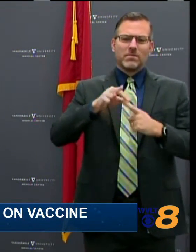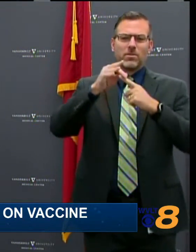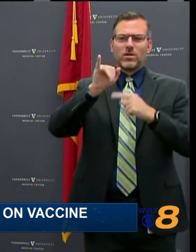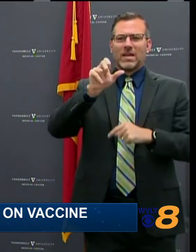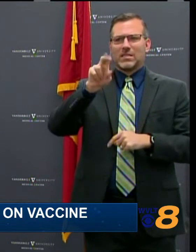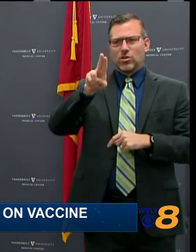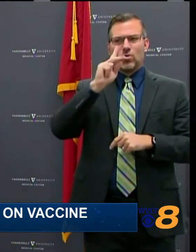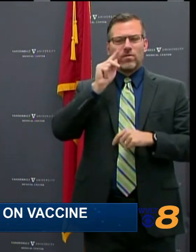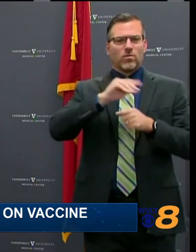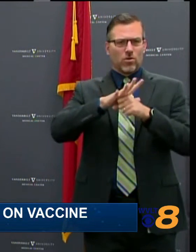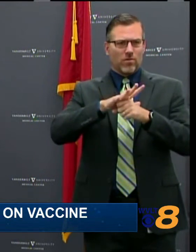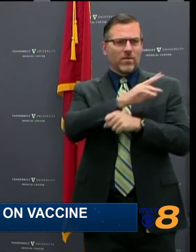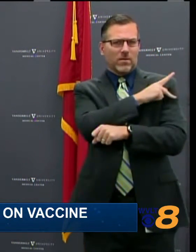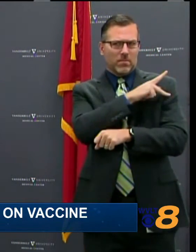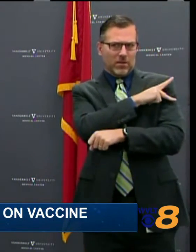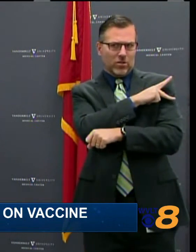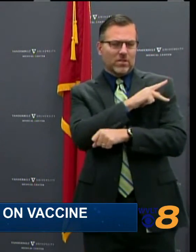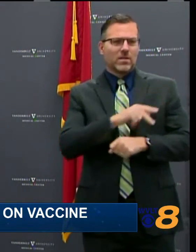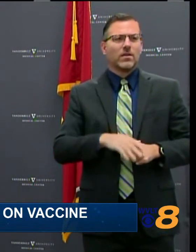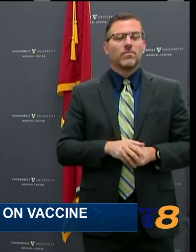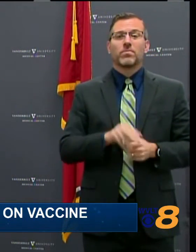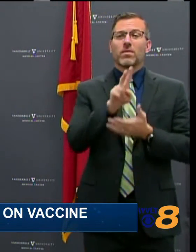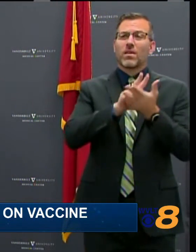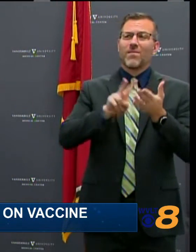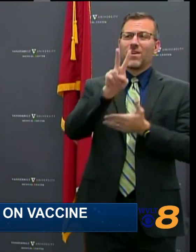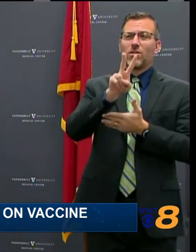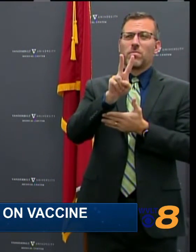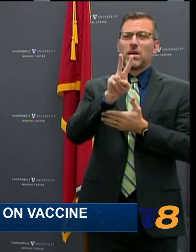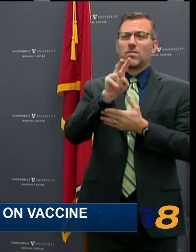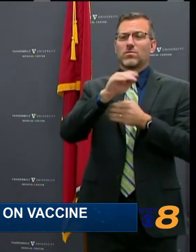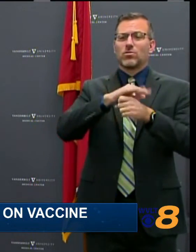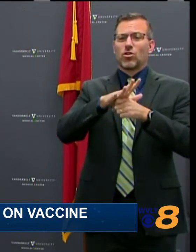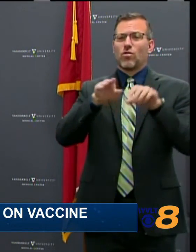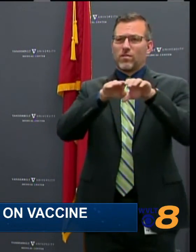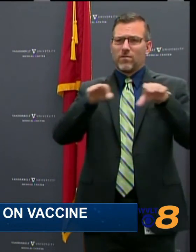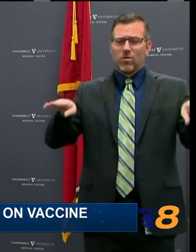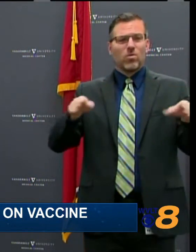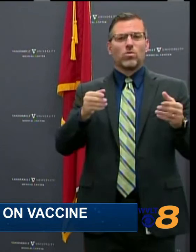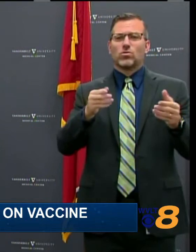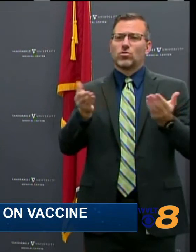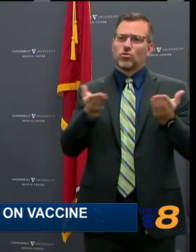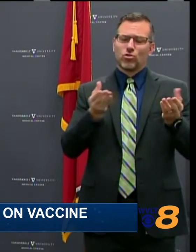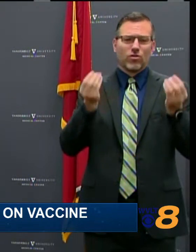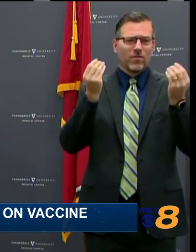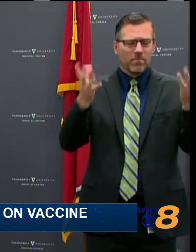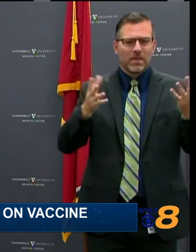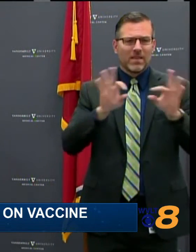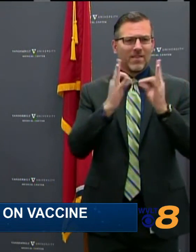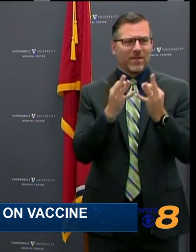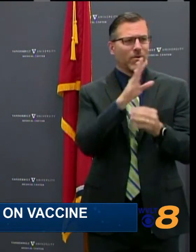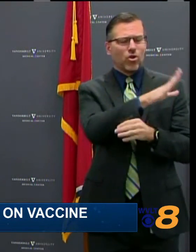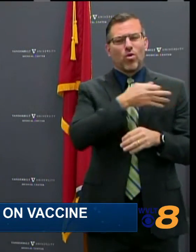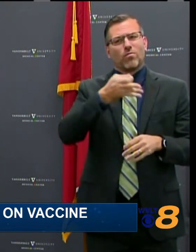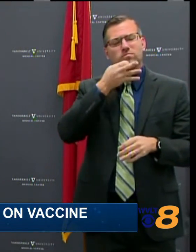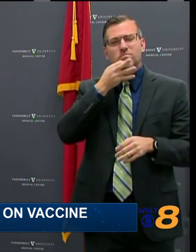patients. Vanderbilt's specialized unit has served many families well, and your expertise has been important